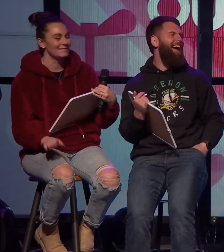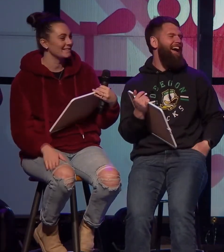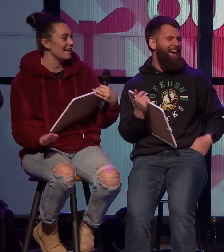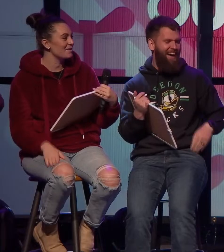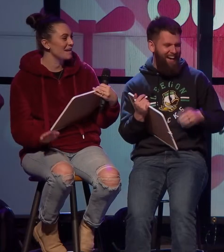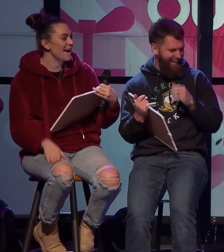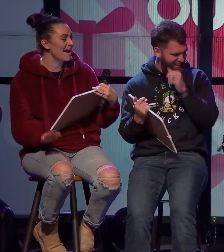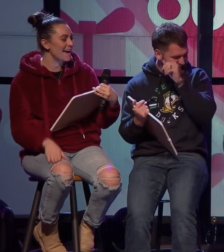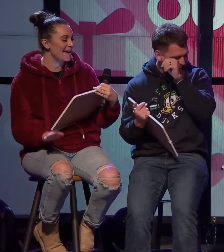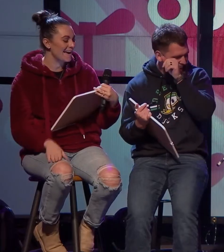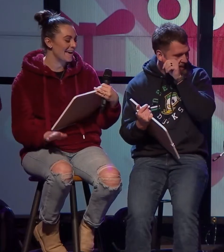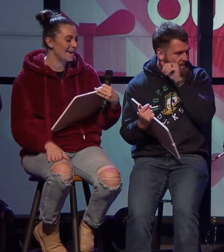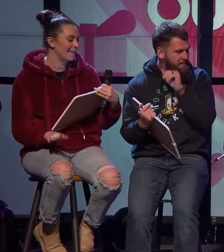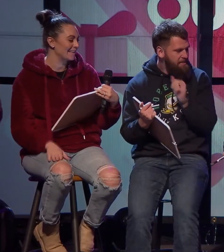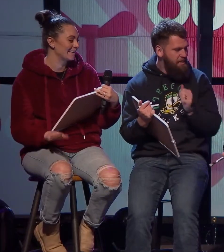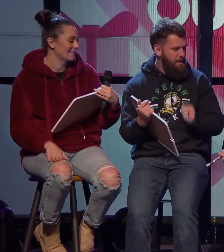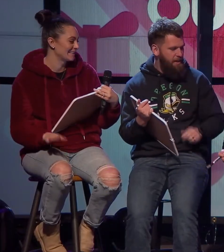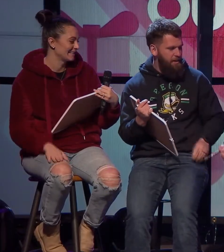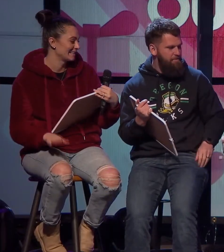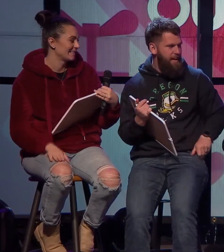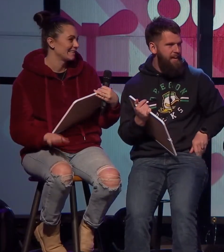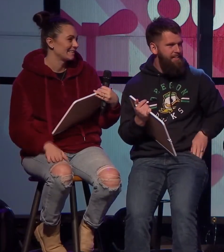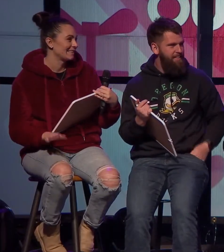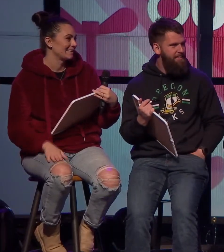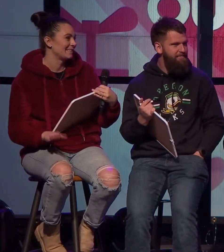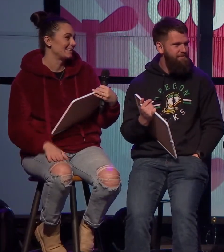Chocolate! We have All right.